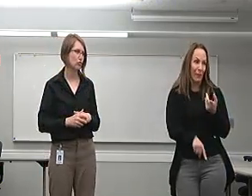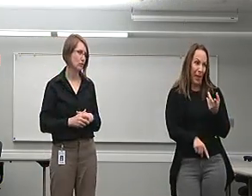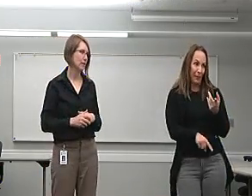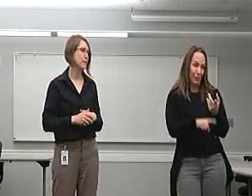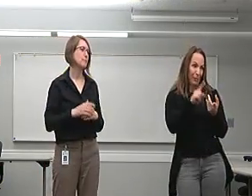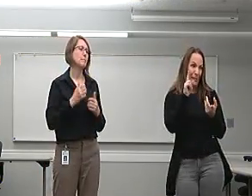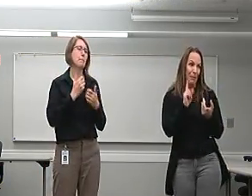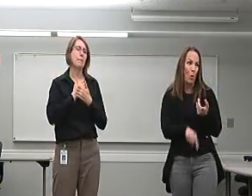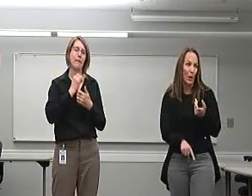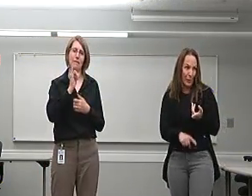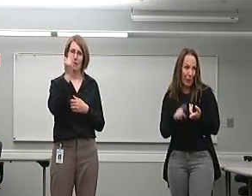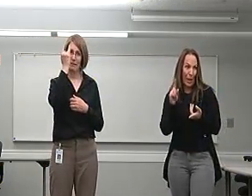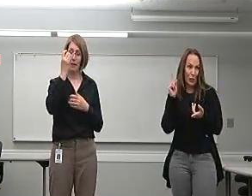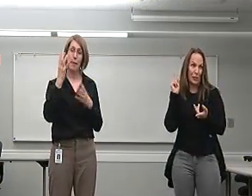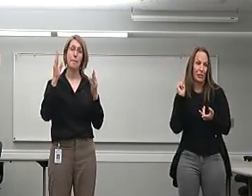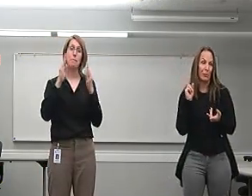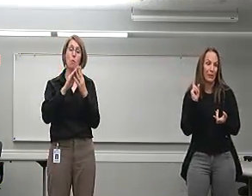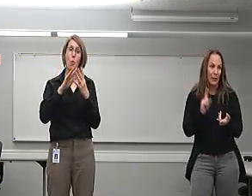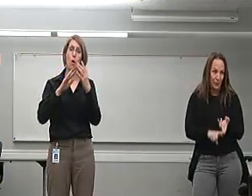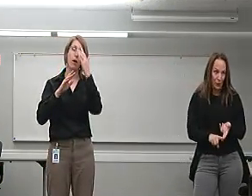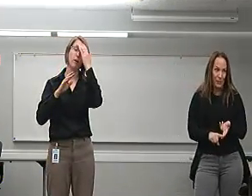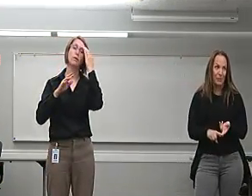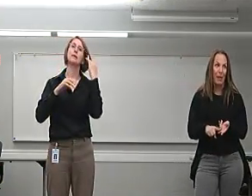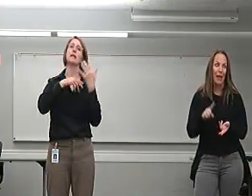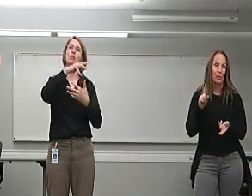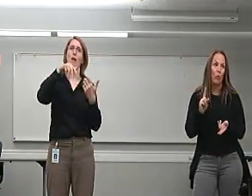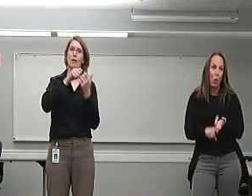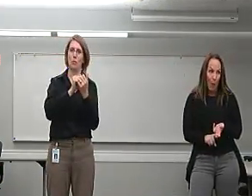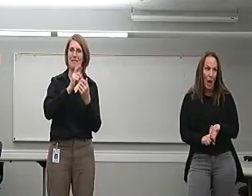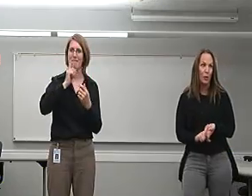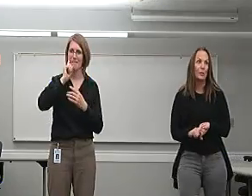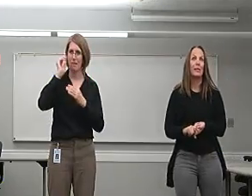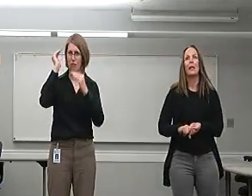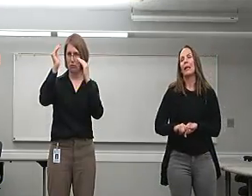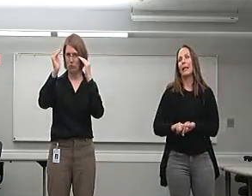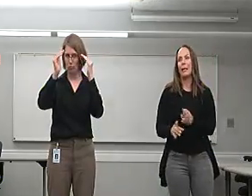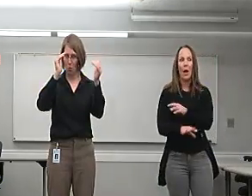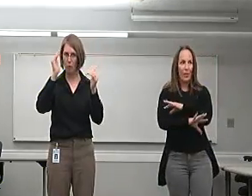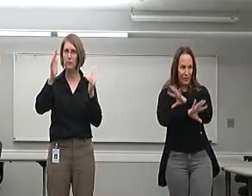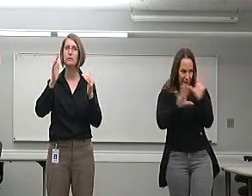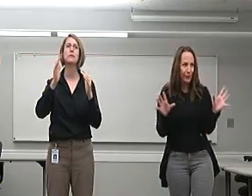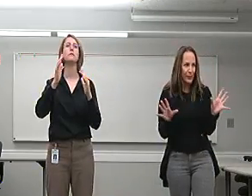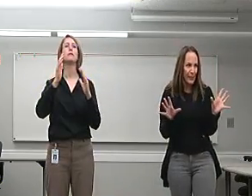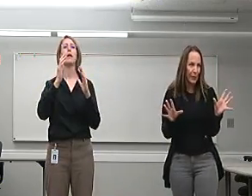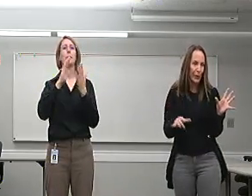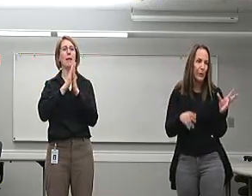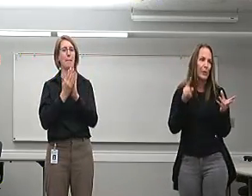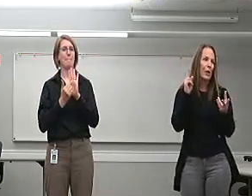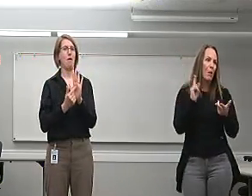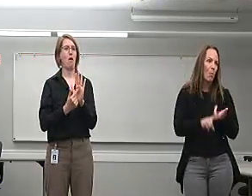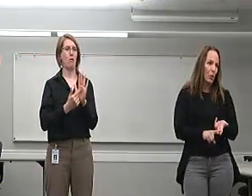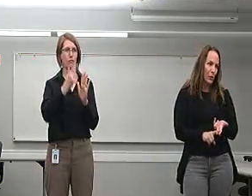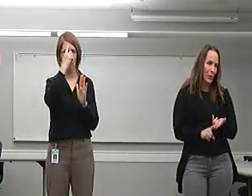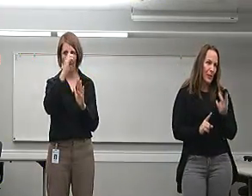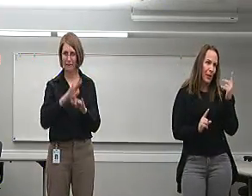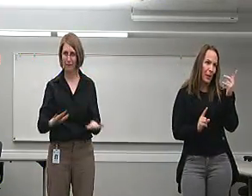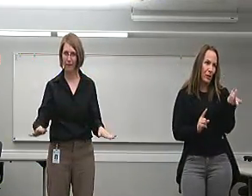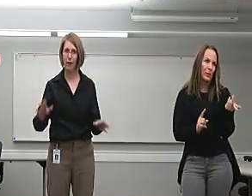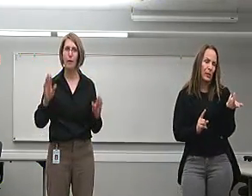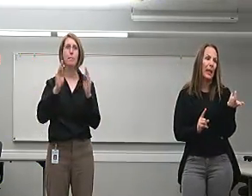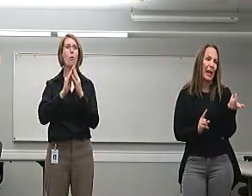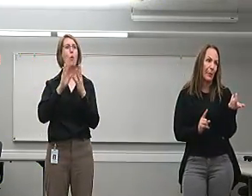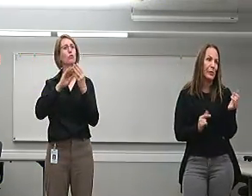more interactions with deaf adults as role models in different scenarios, more storytelling, and you said the